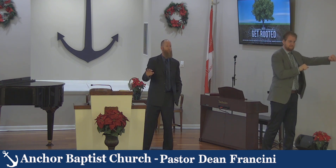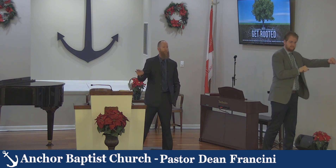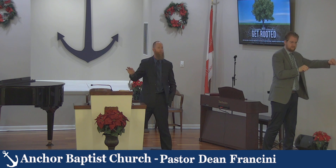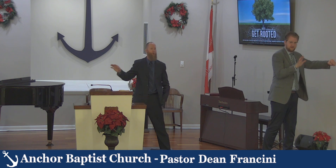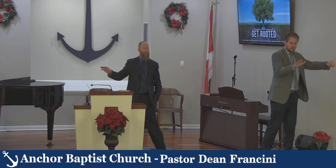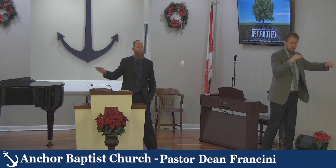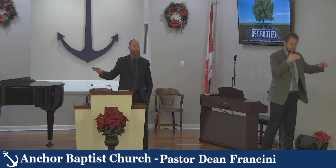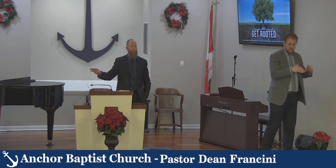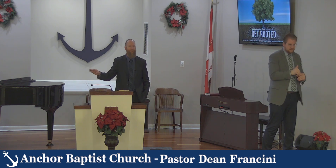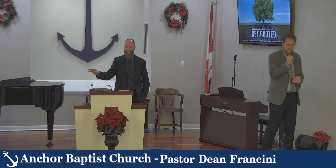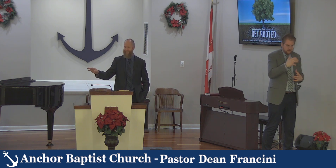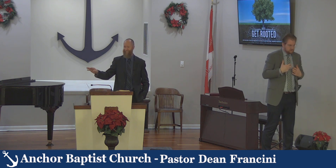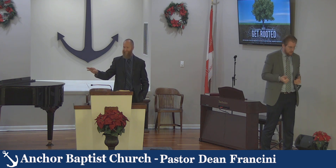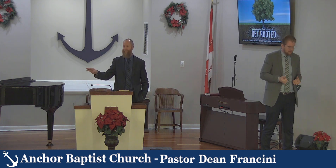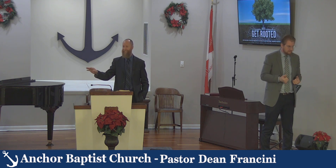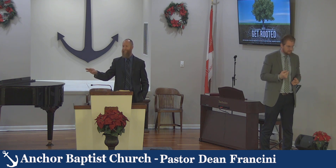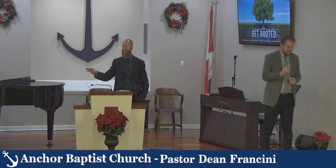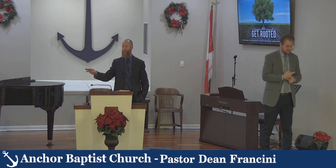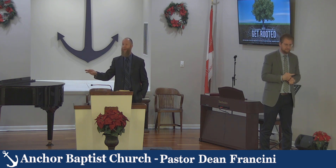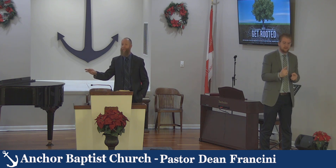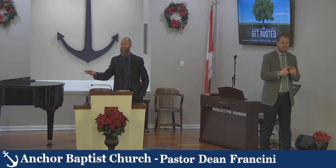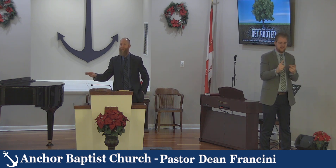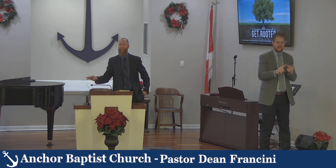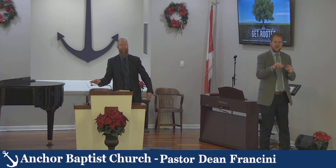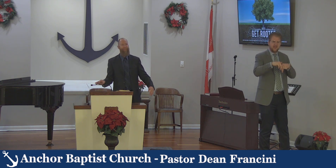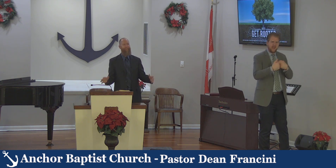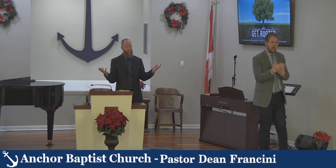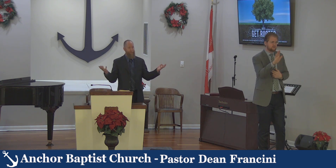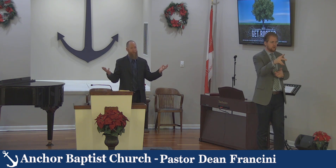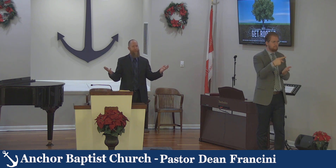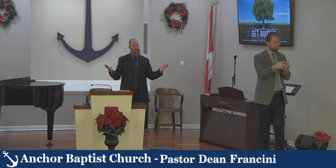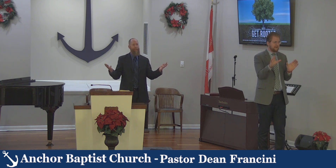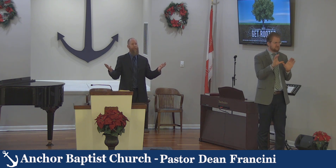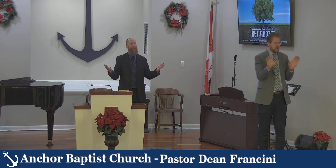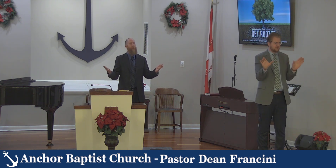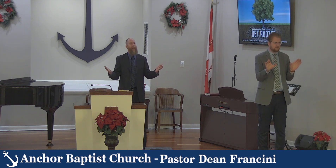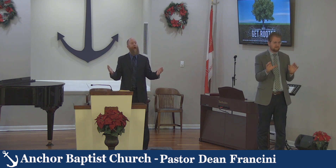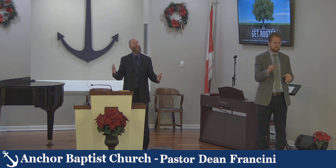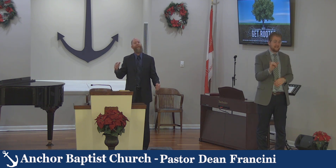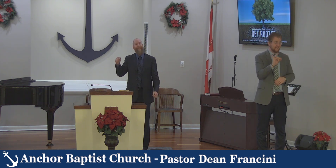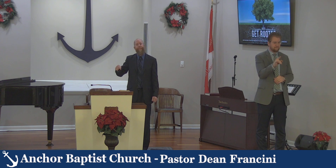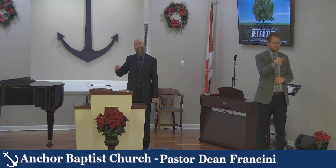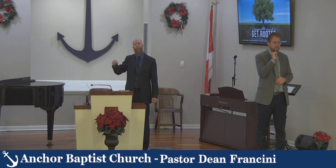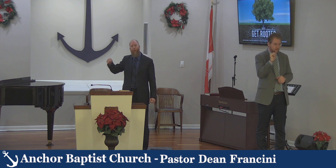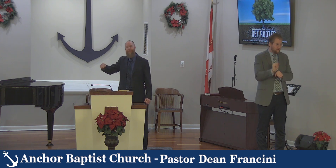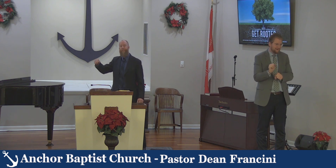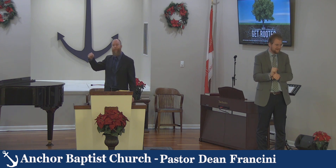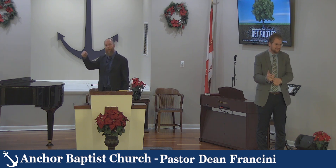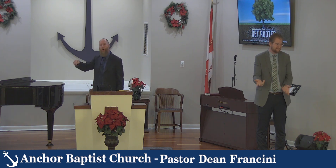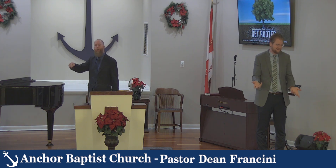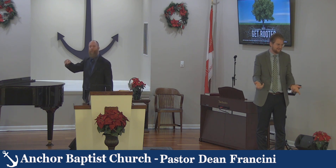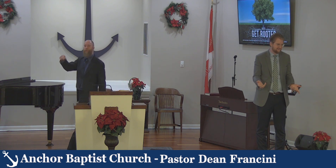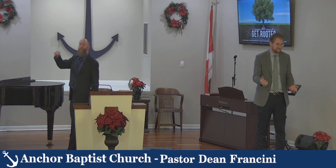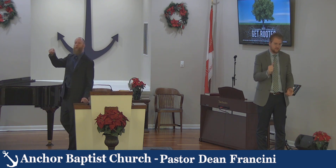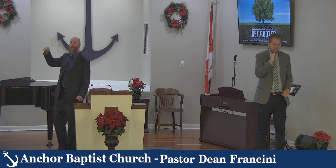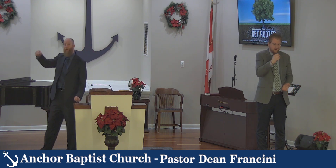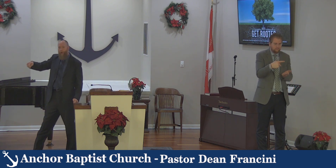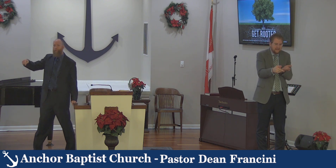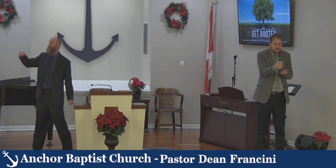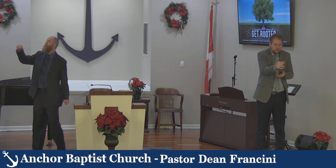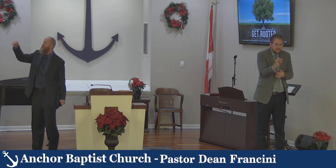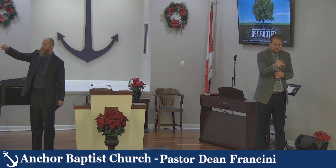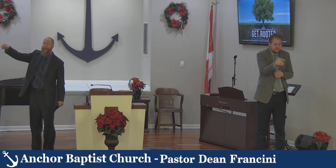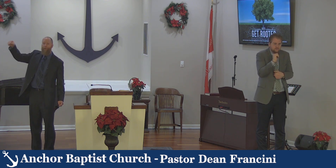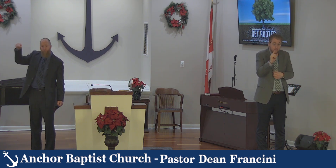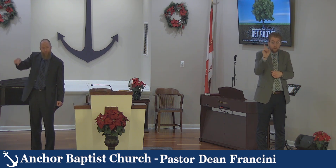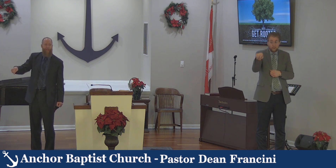you never went to work? Right? With me? How do they get to the place that they lost love